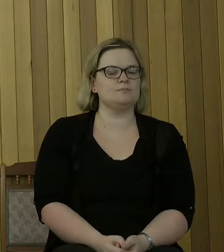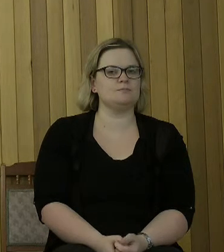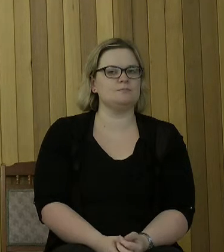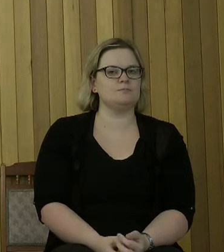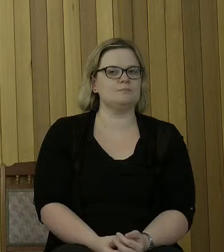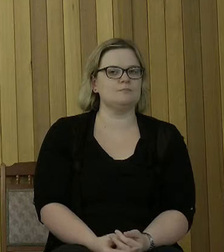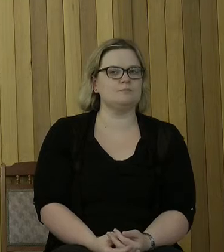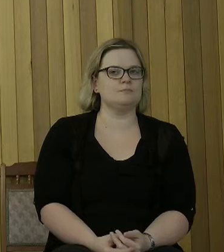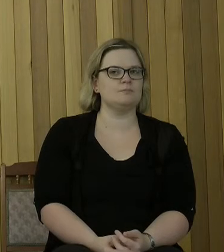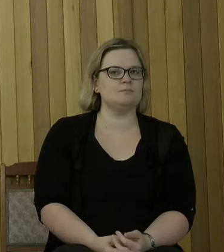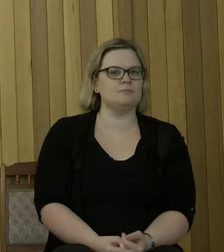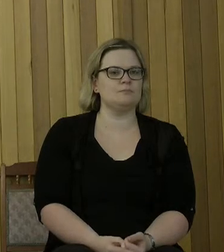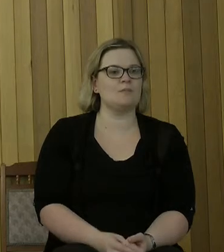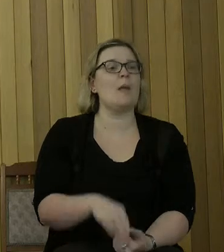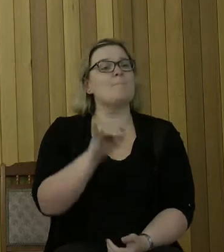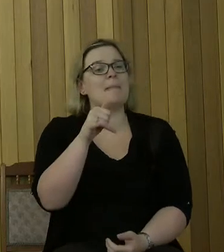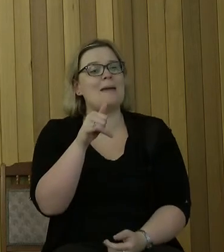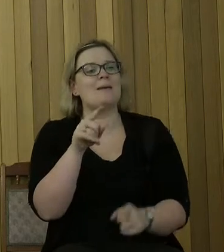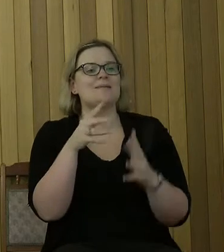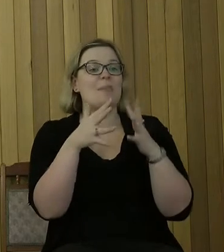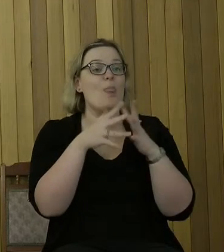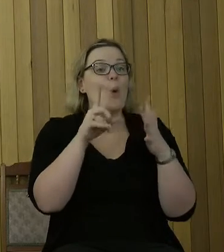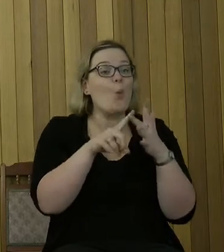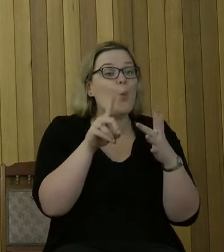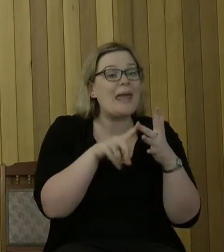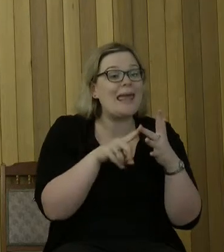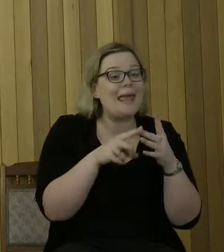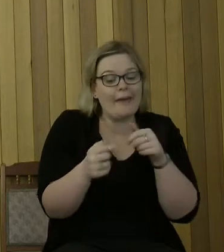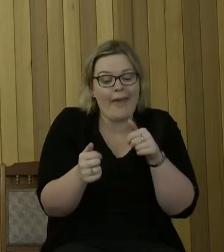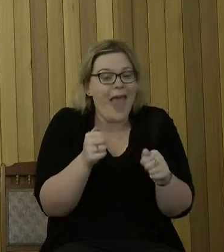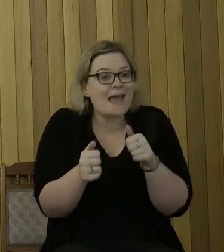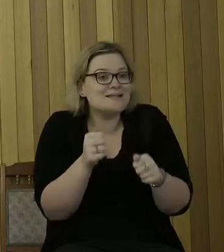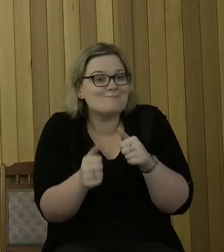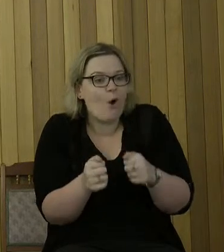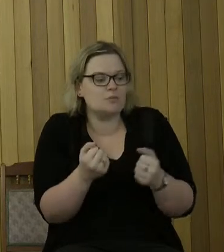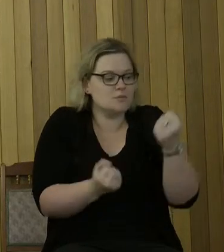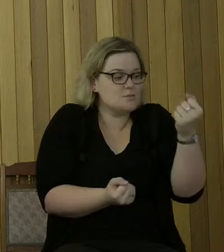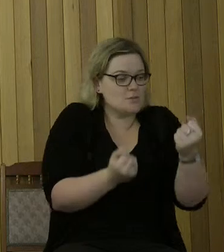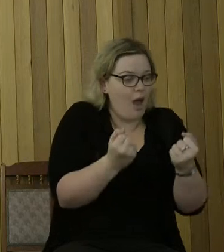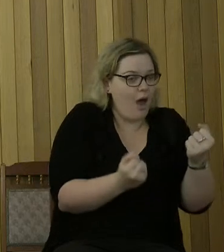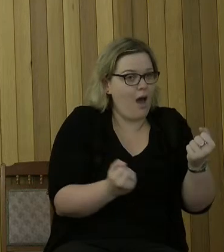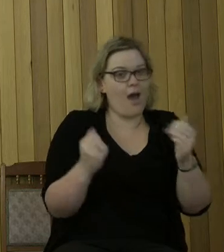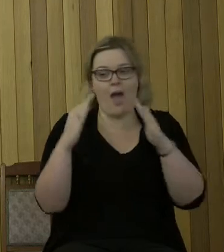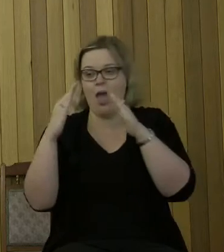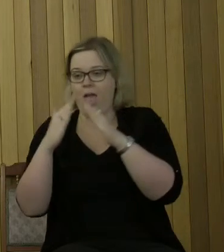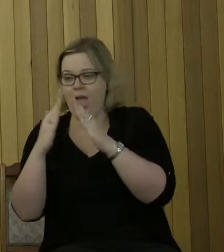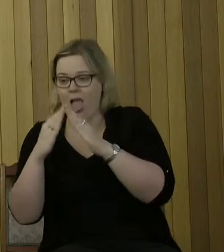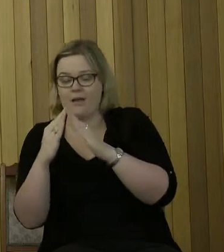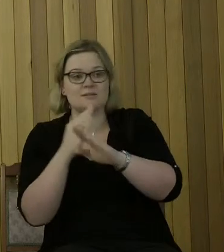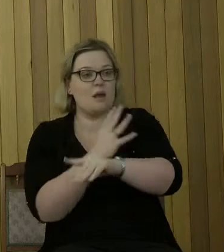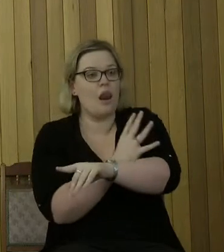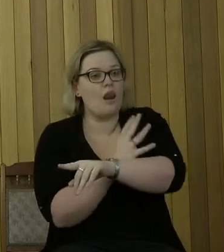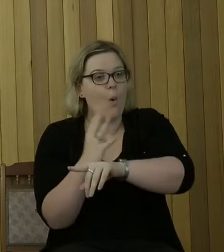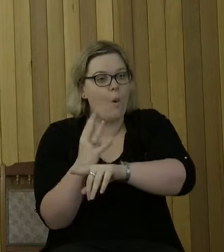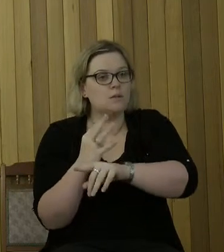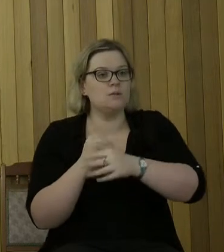It might be the Wii, the Xbox, the car, the house, the lawns,